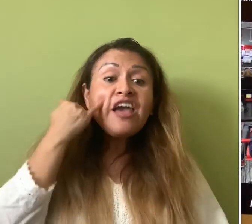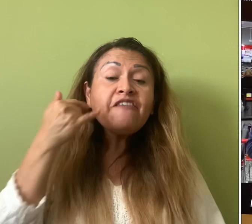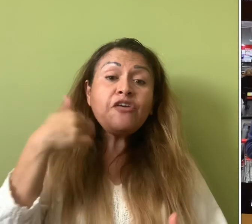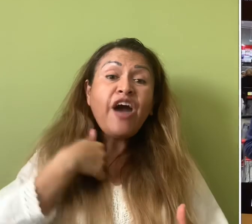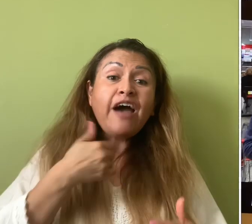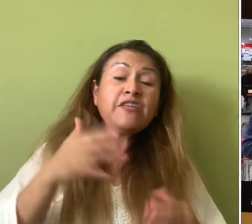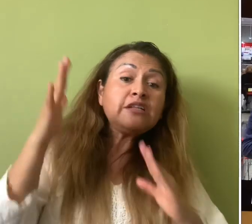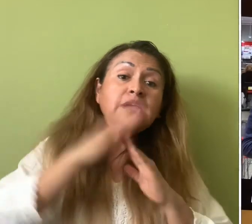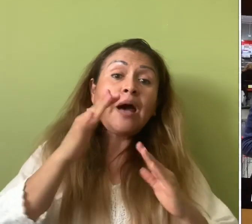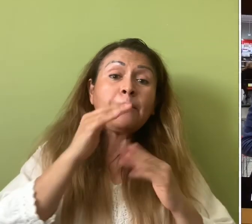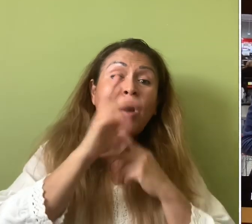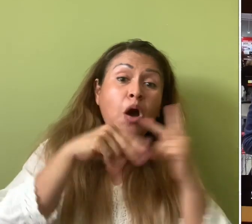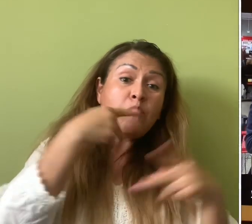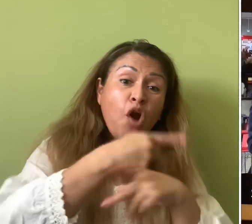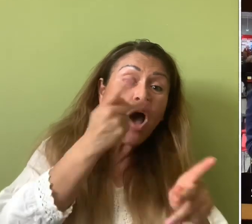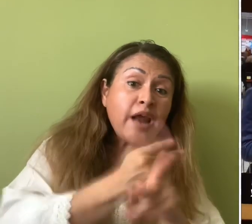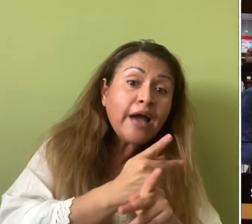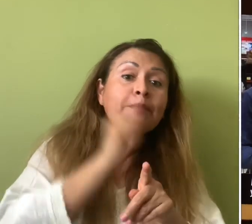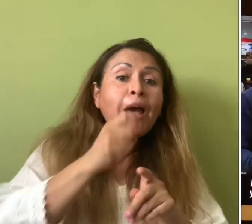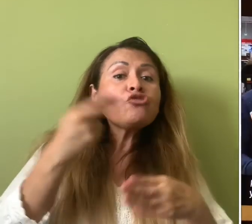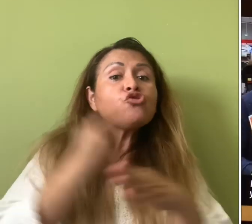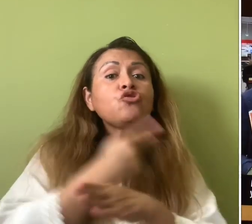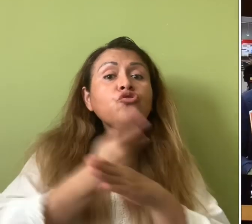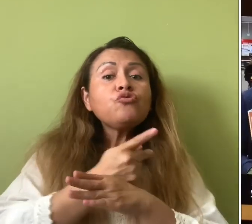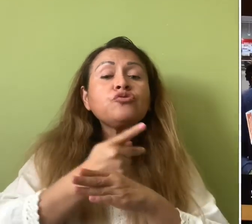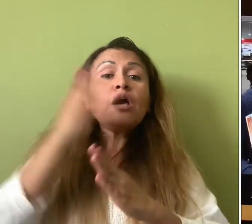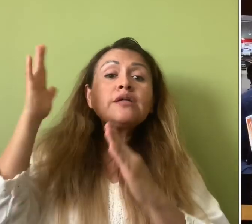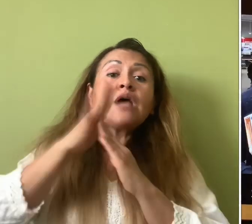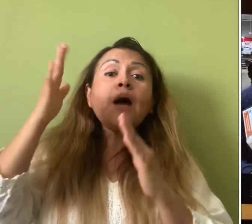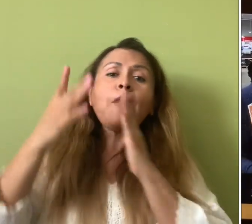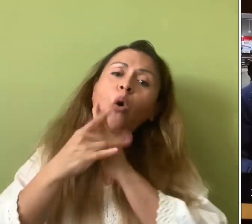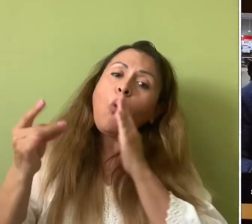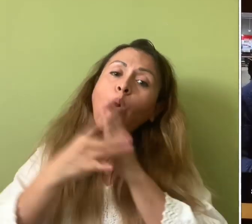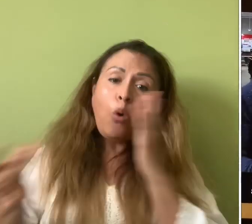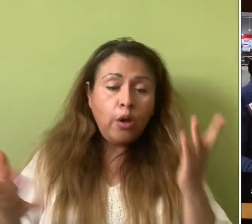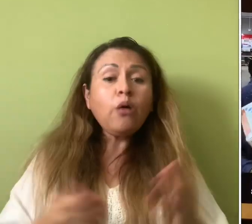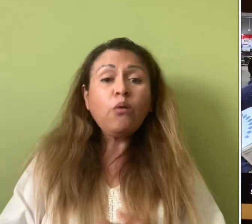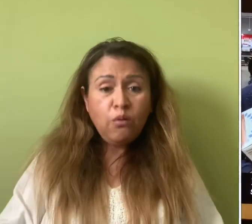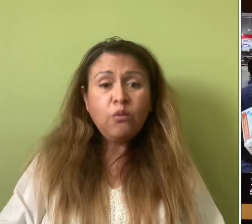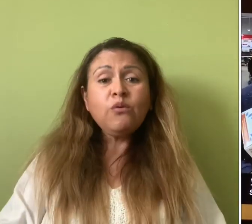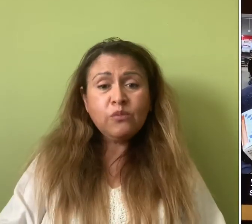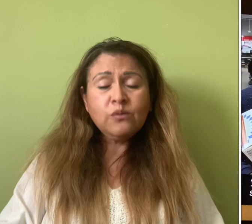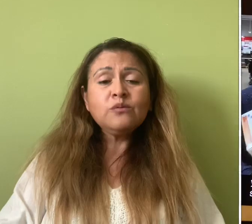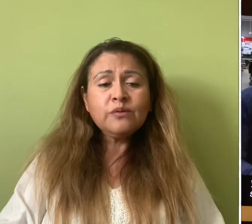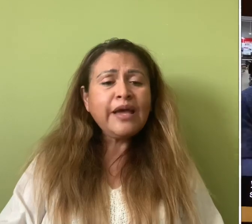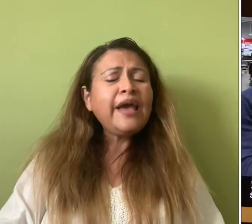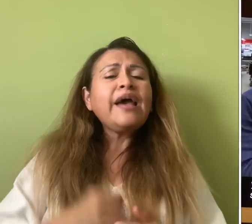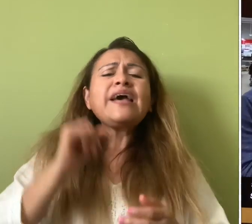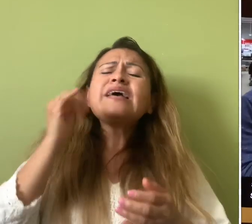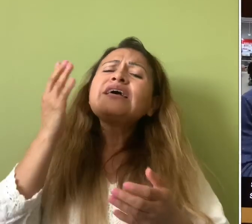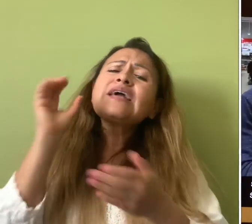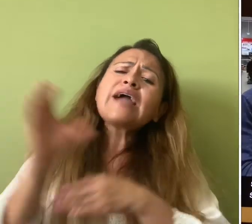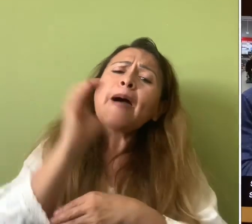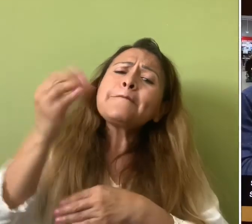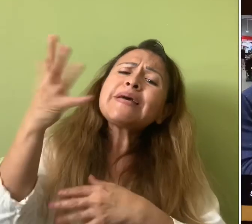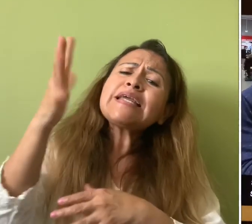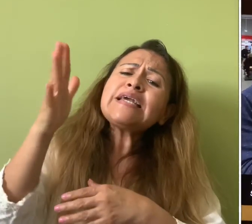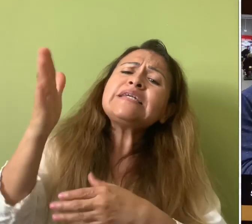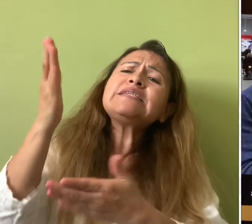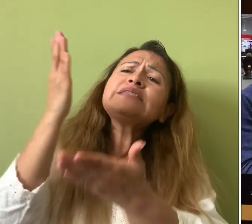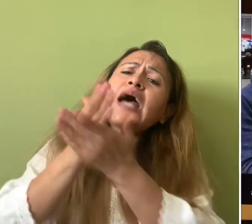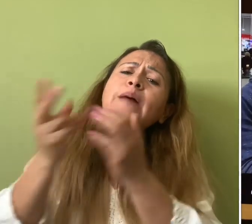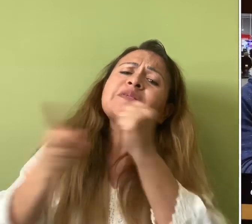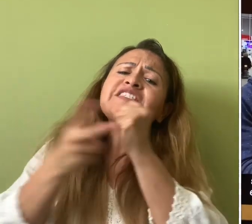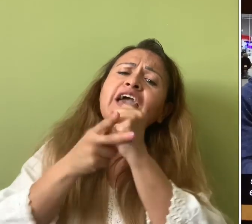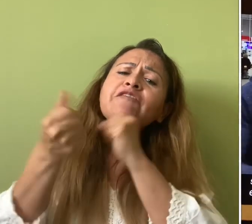premium prices, price here is better than most places, you got to use good quality oil. Stop saving a few cents when you're sacrificing